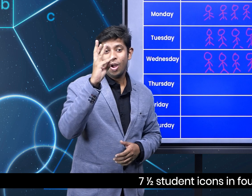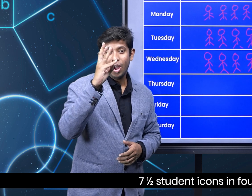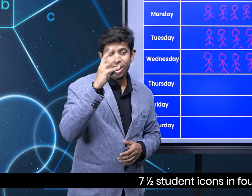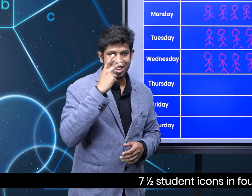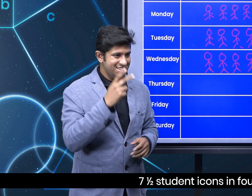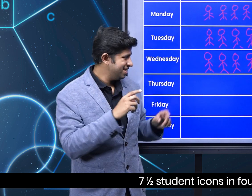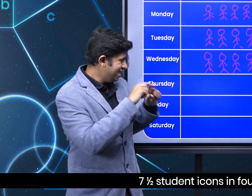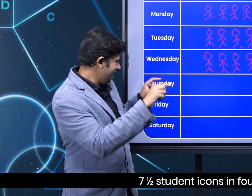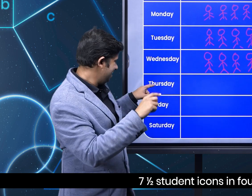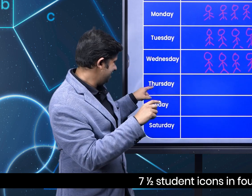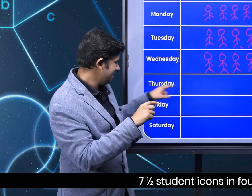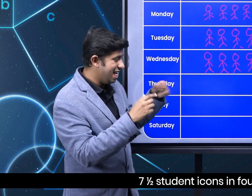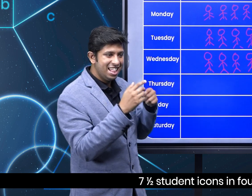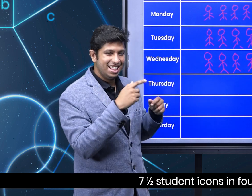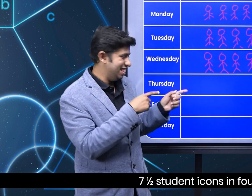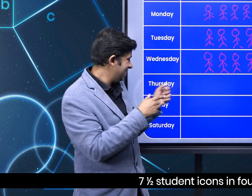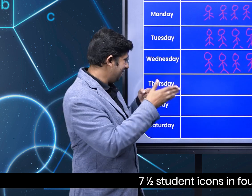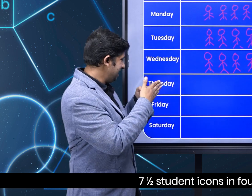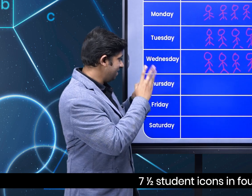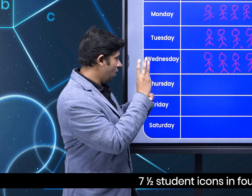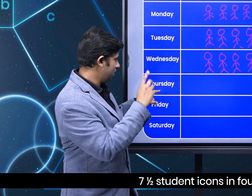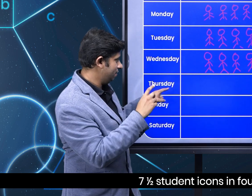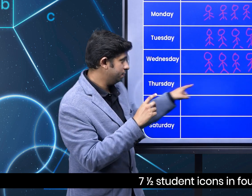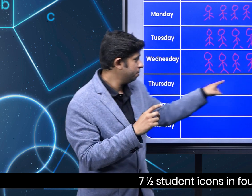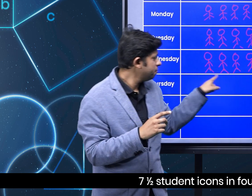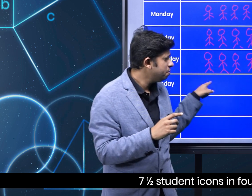Seven and a half student icons in the fourth row.